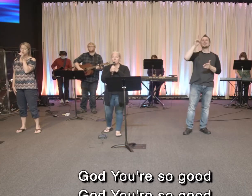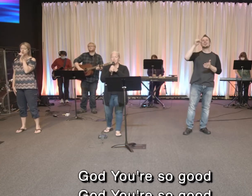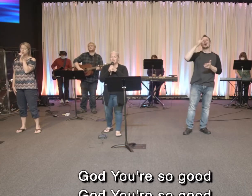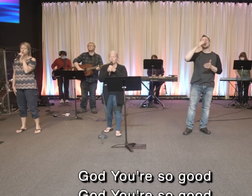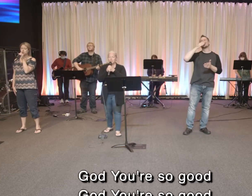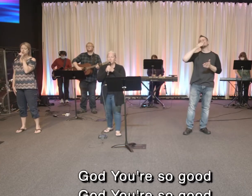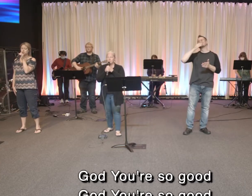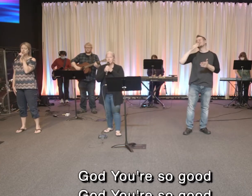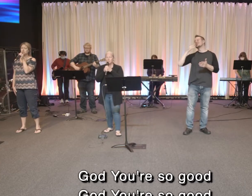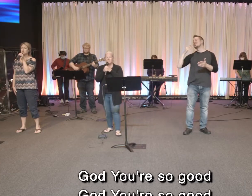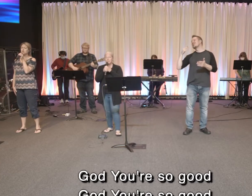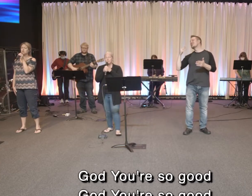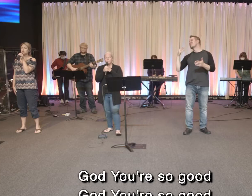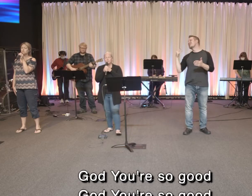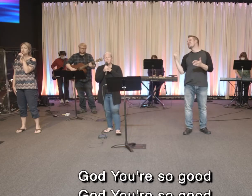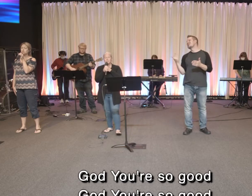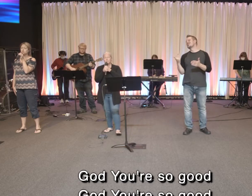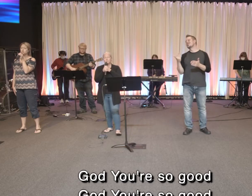God, you're so